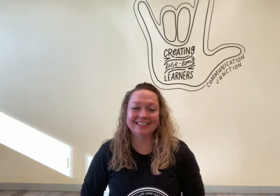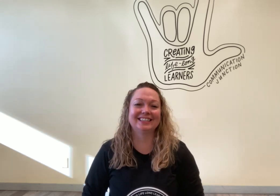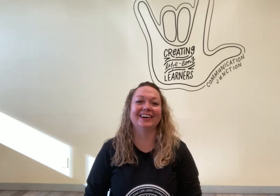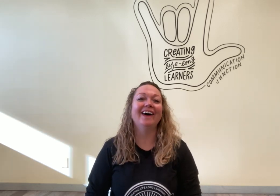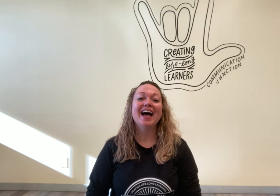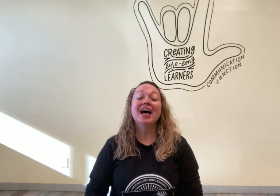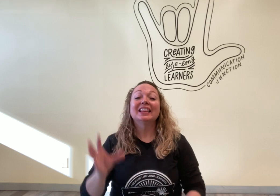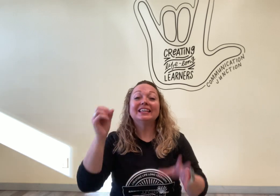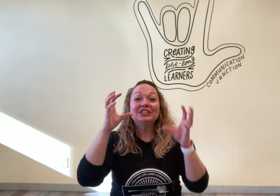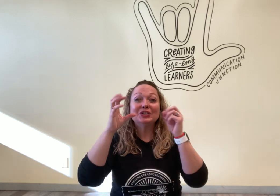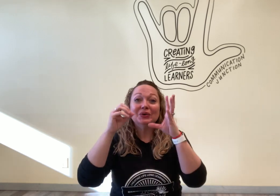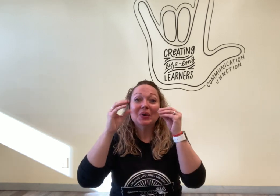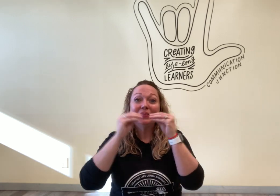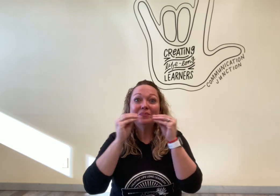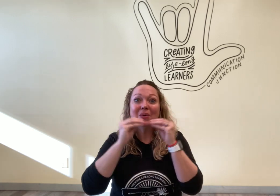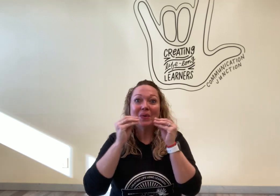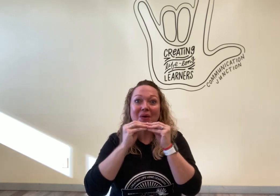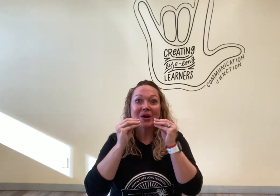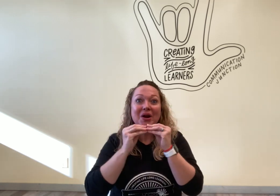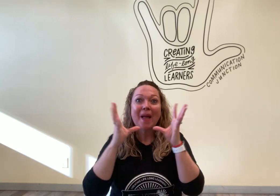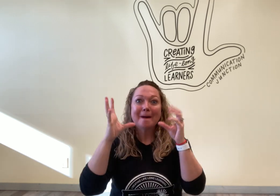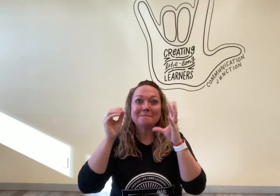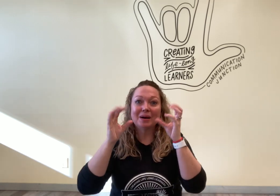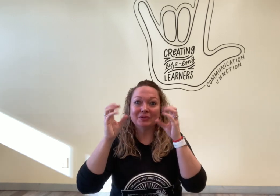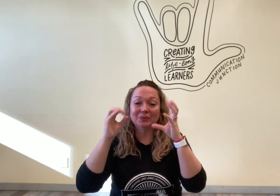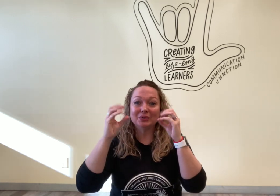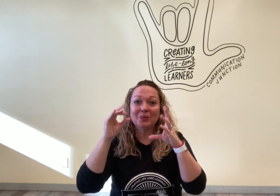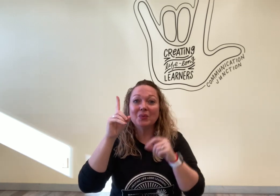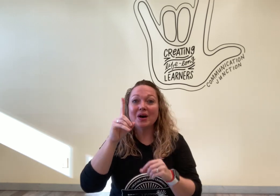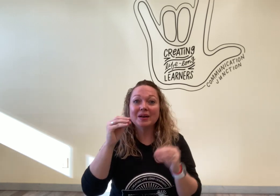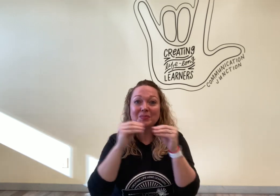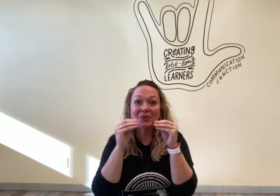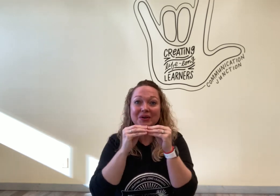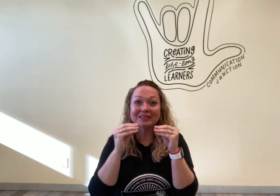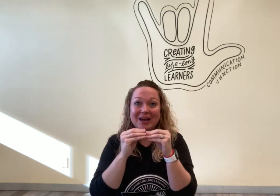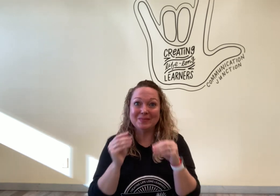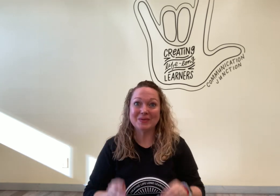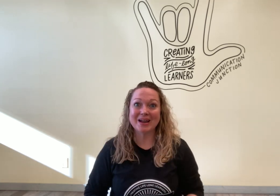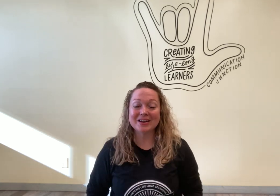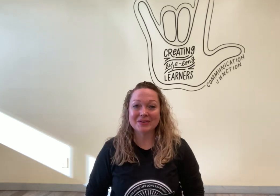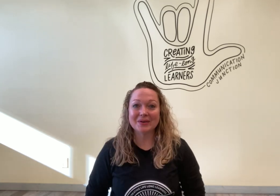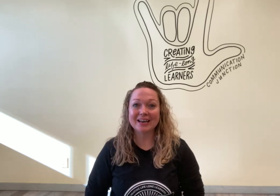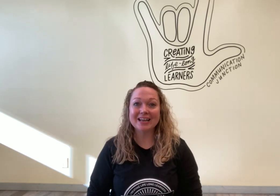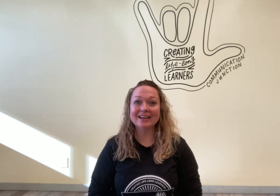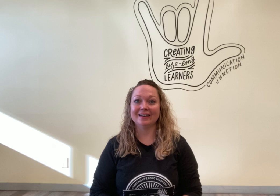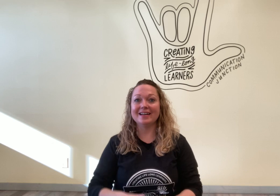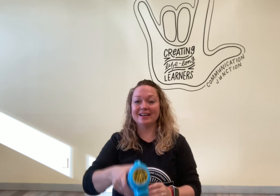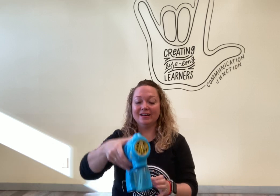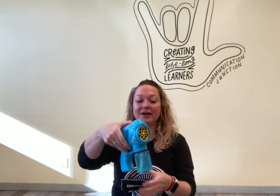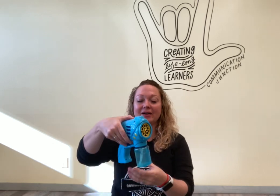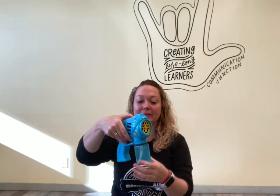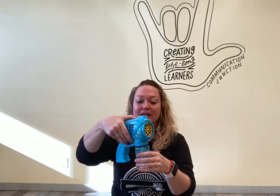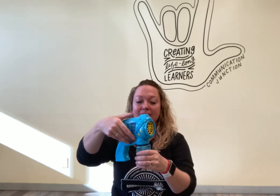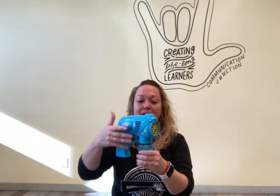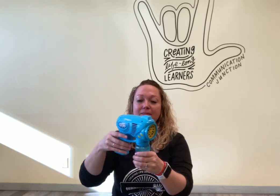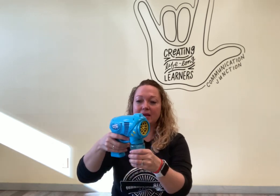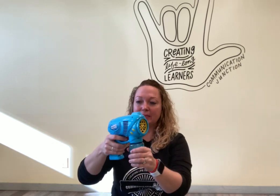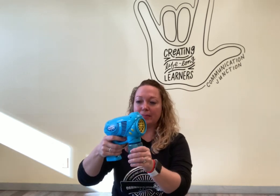So let's do more bubbles. We'll do it one more time, okay? Are you ready? All right, here we go. Let me get my bubble